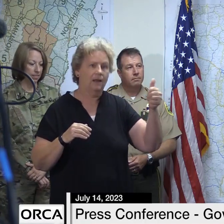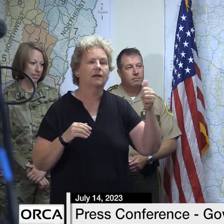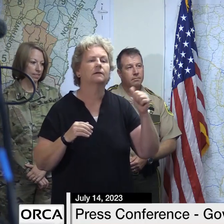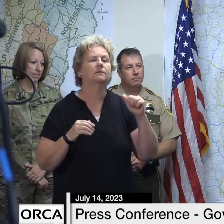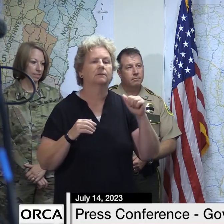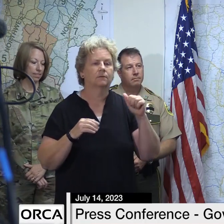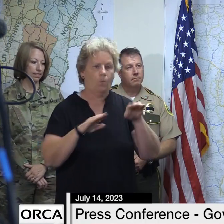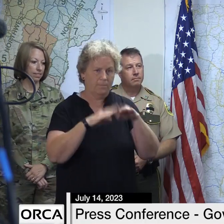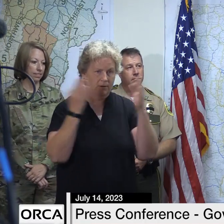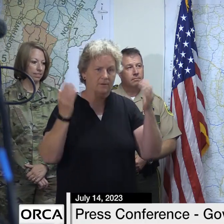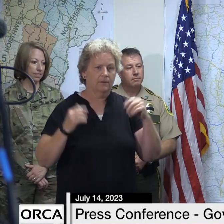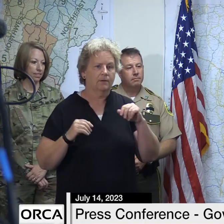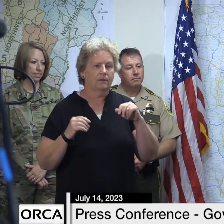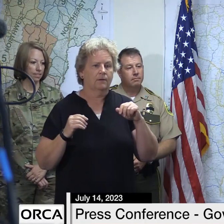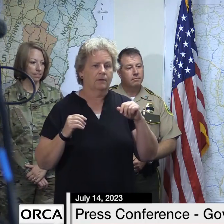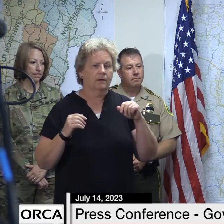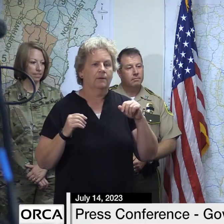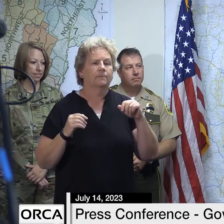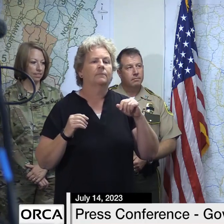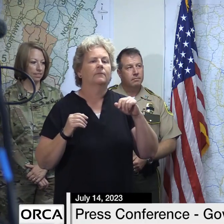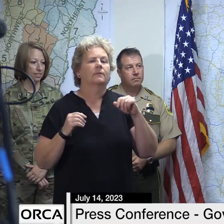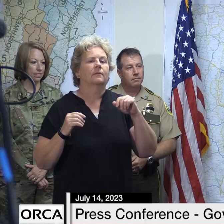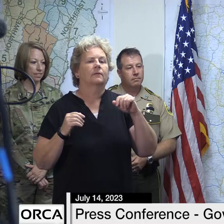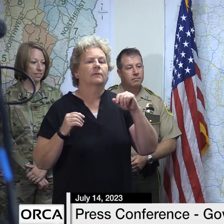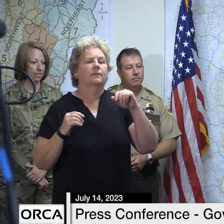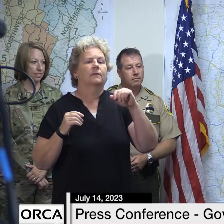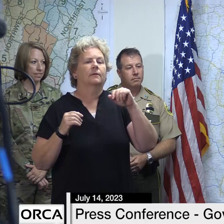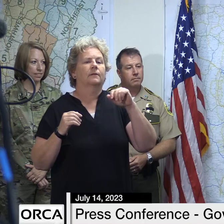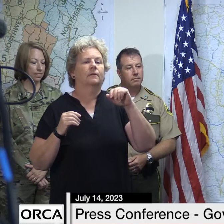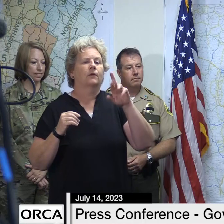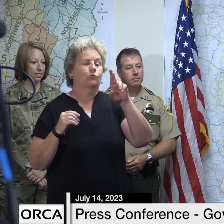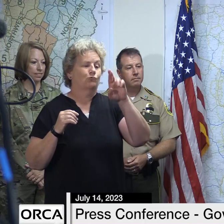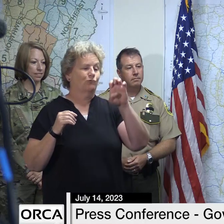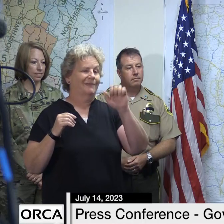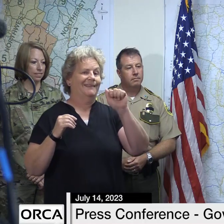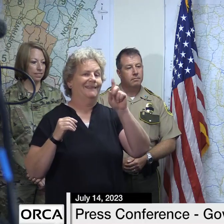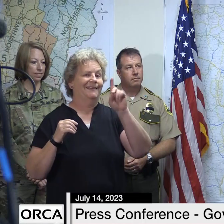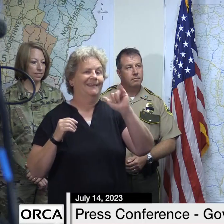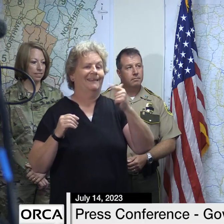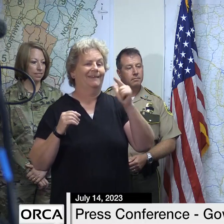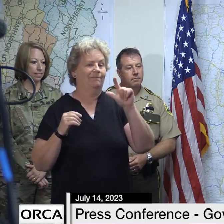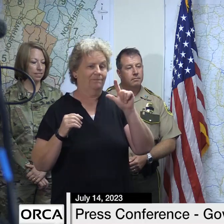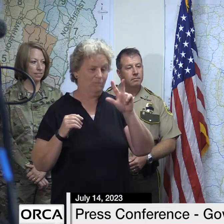106 in Reading, Vermont 14 in Randolph,